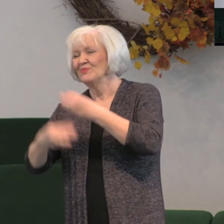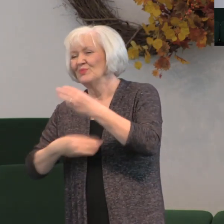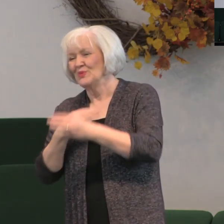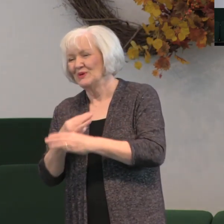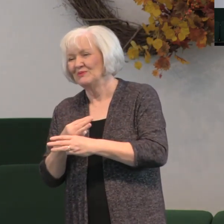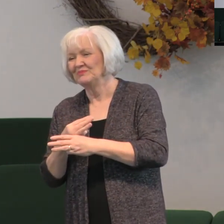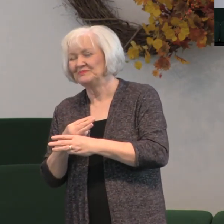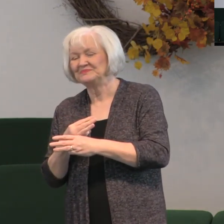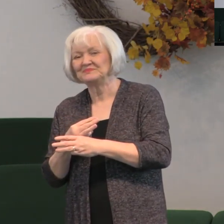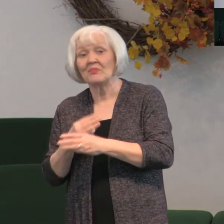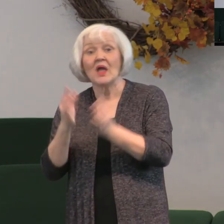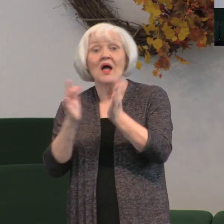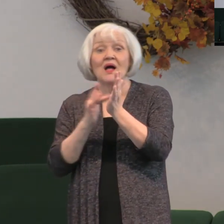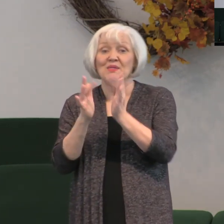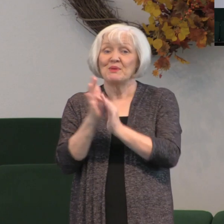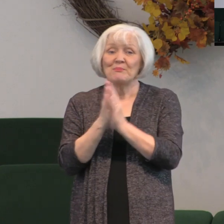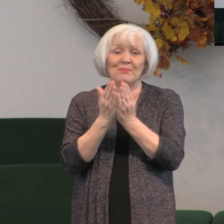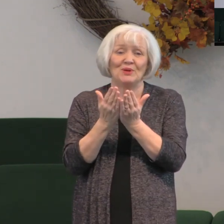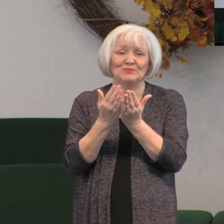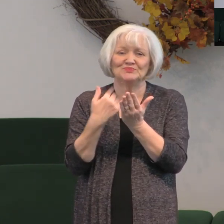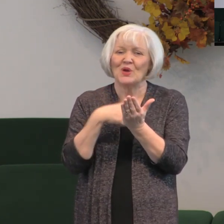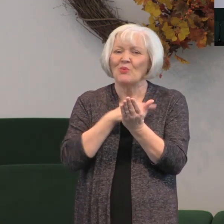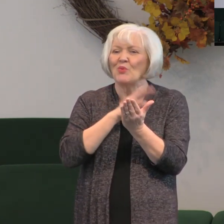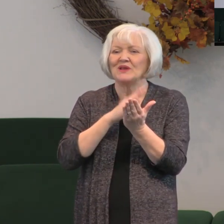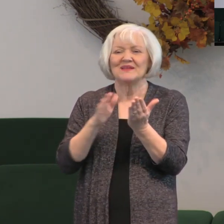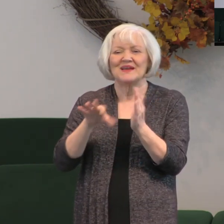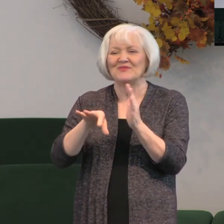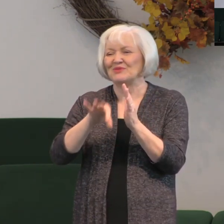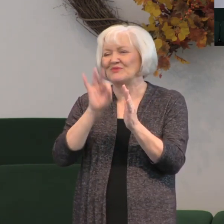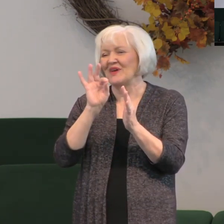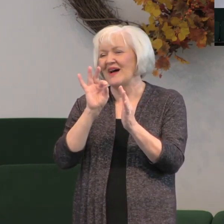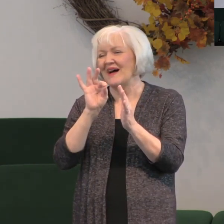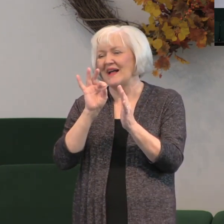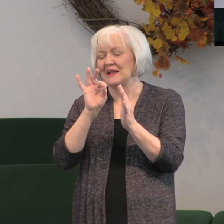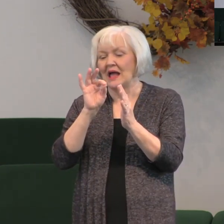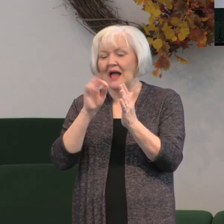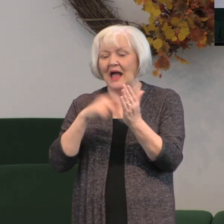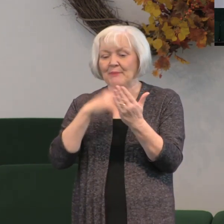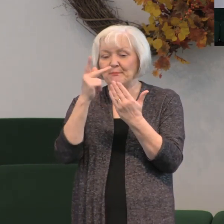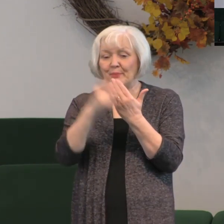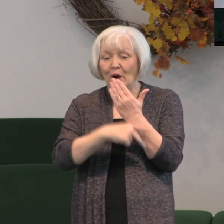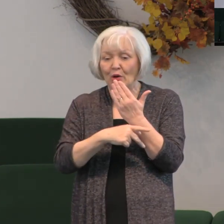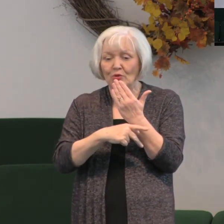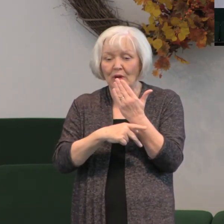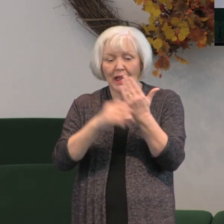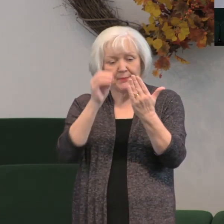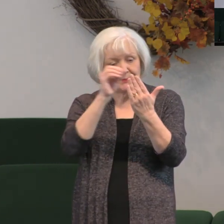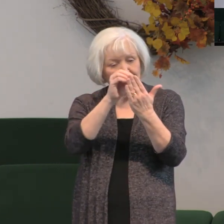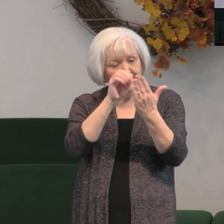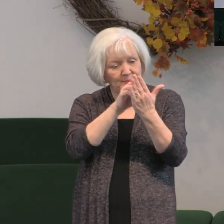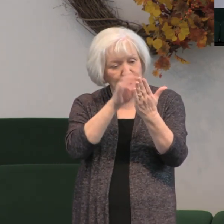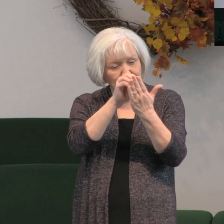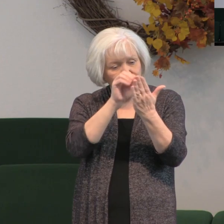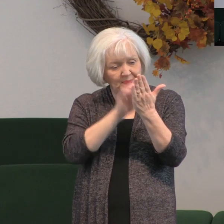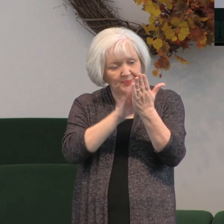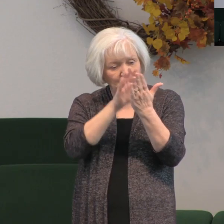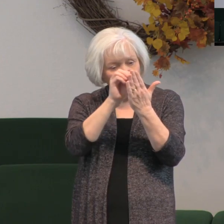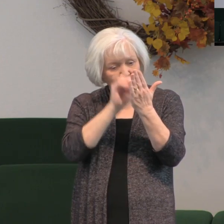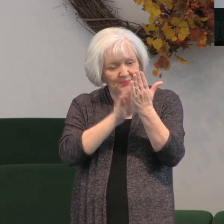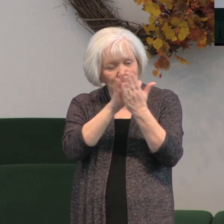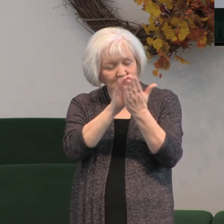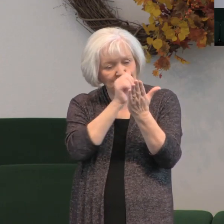in the pages of the Bible we do not find a program that God details to help people deal with the issues that they